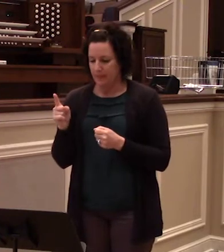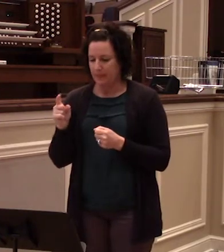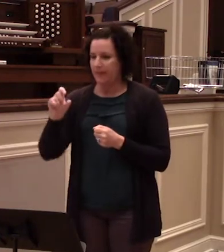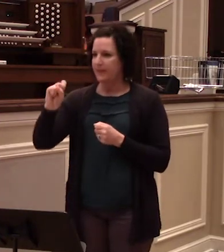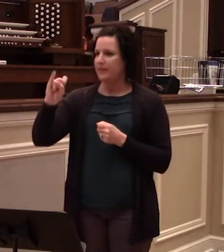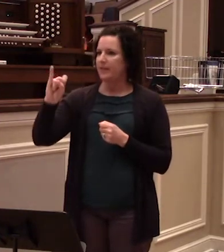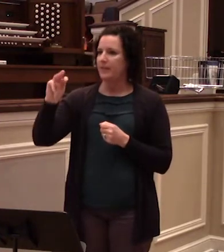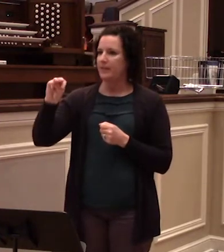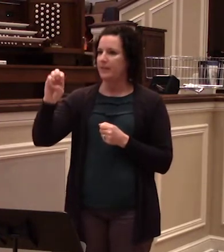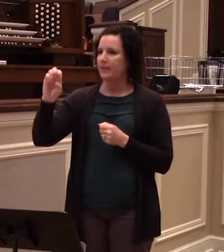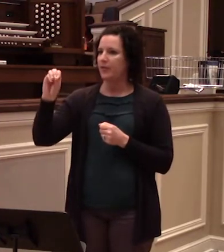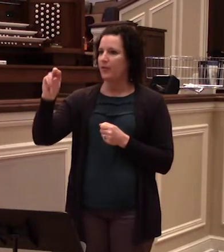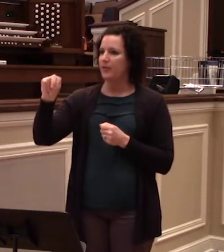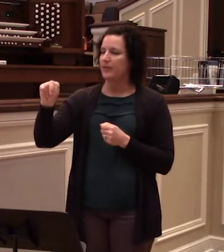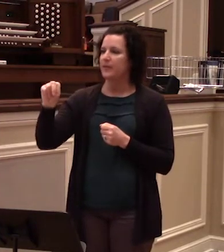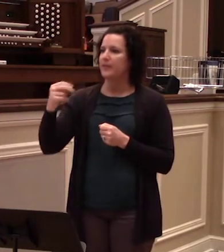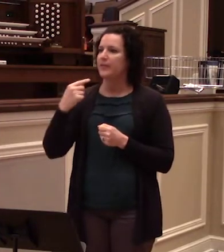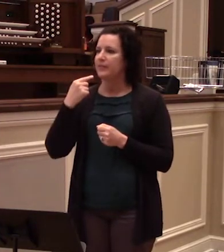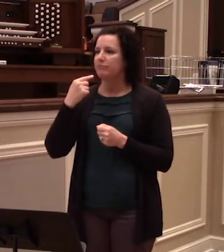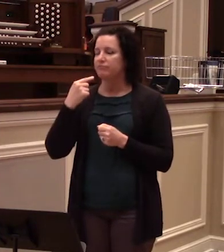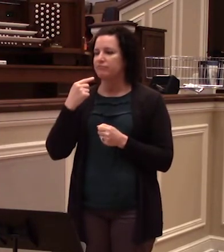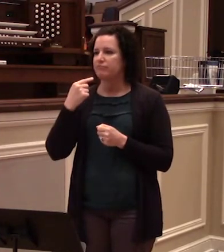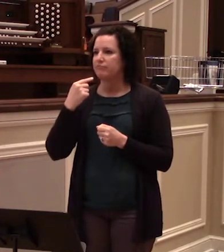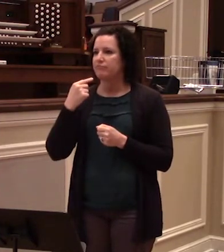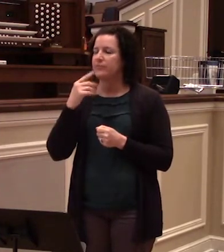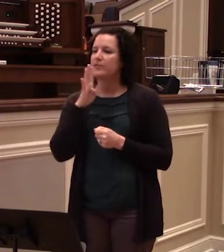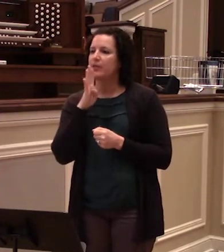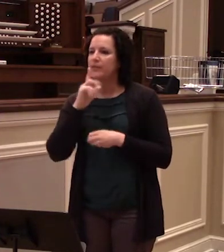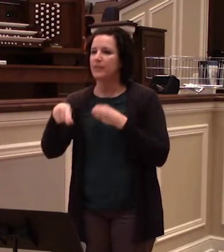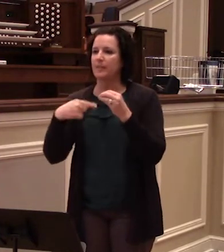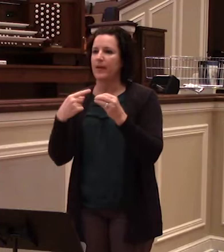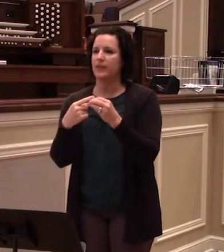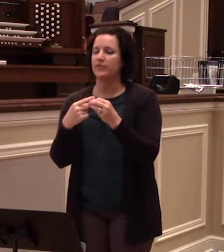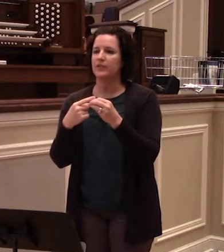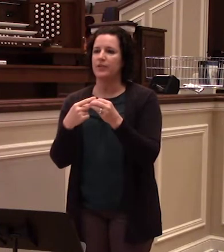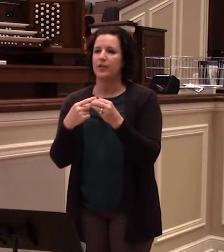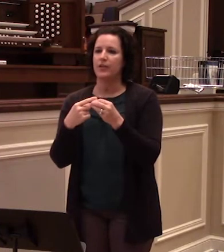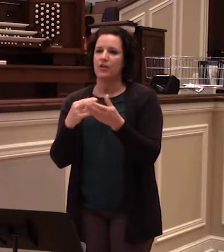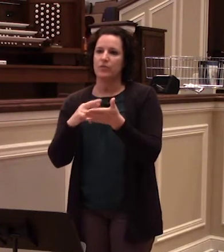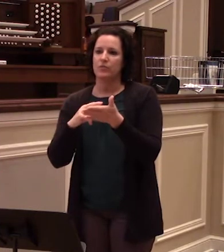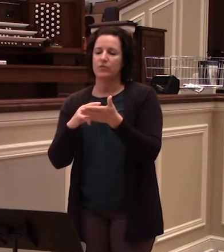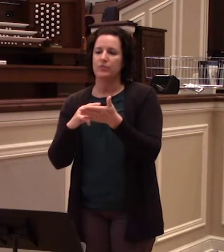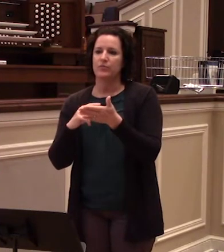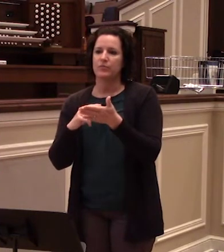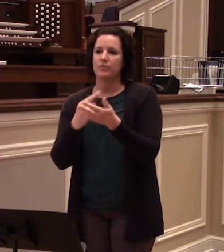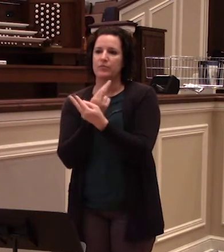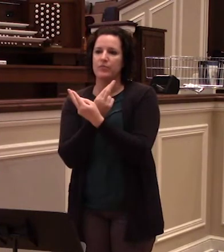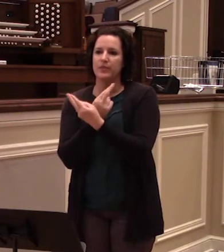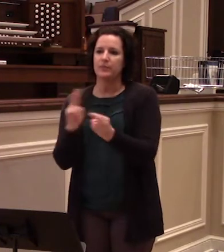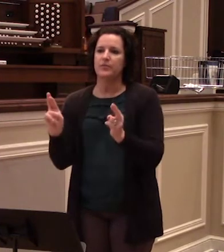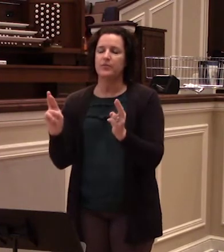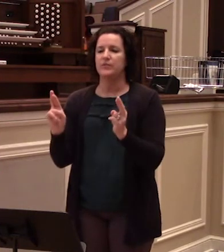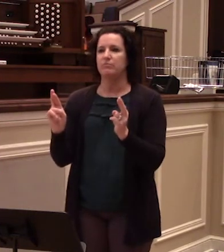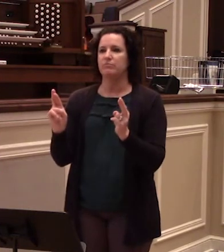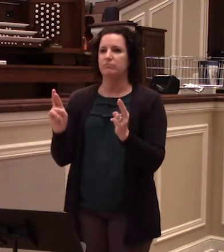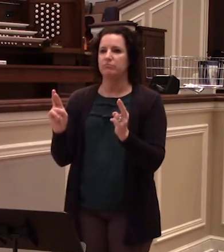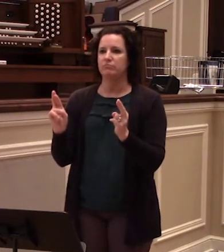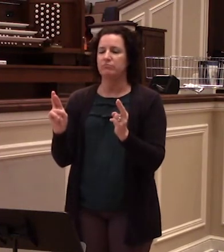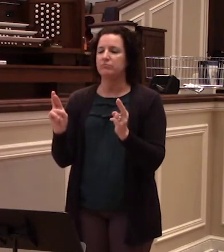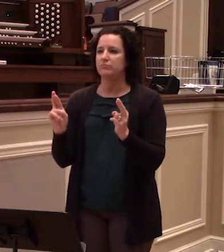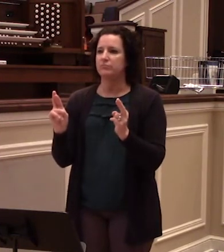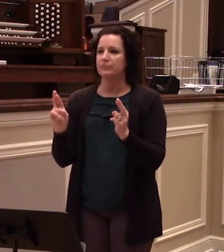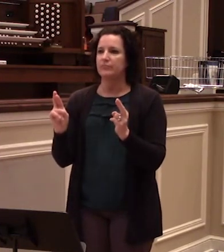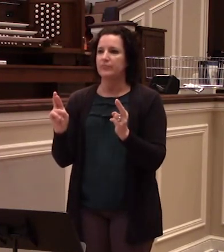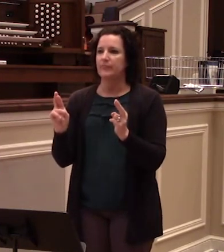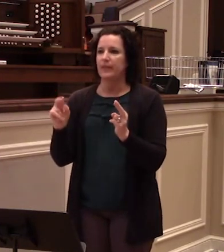blessing over the Christ child, speaks of redemption and salvation and revelation and glory in verses 30. 32. And then he goes on to tell